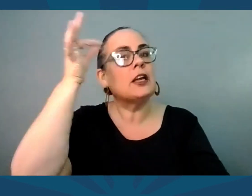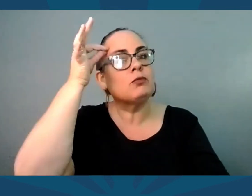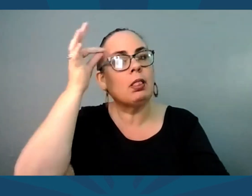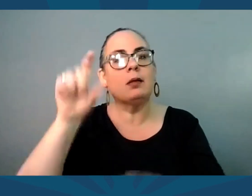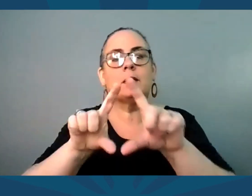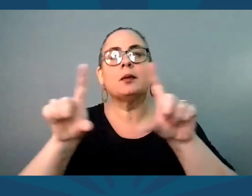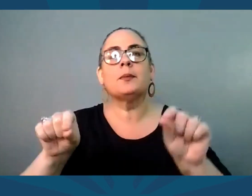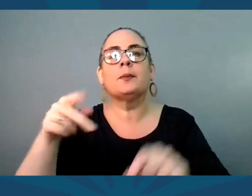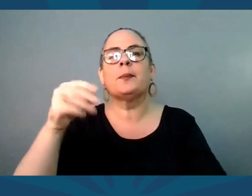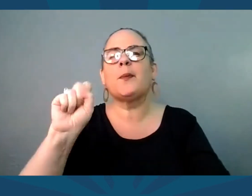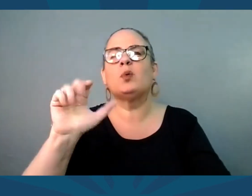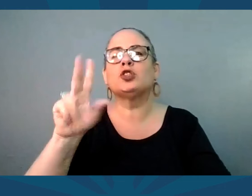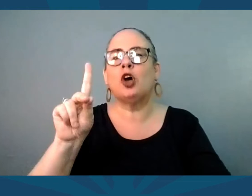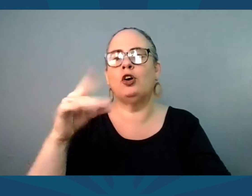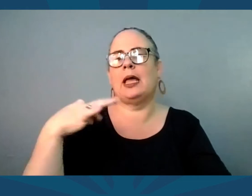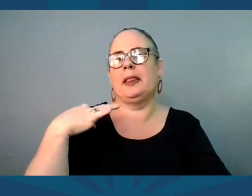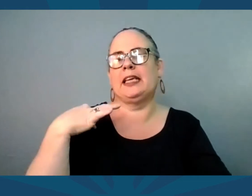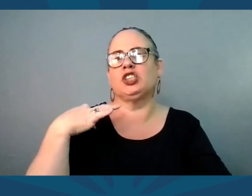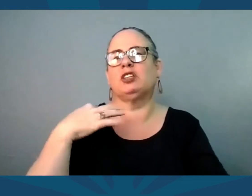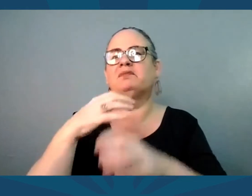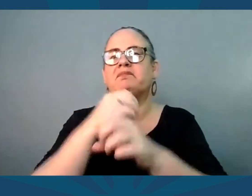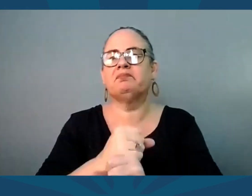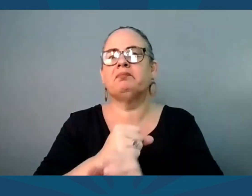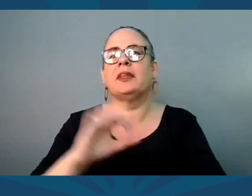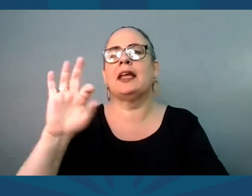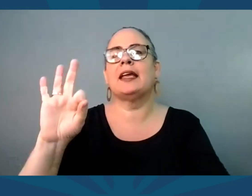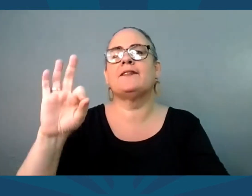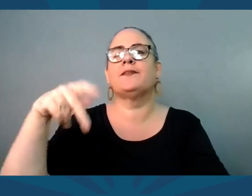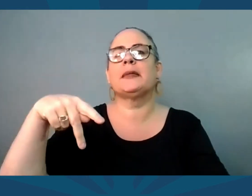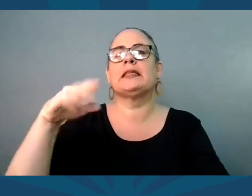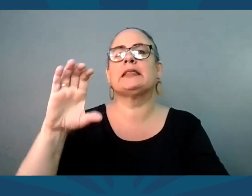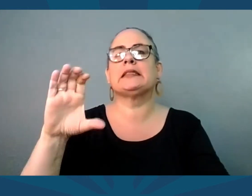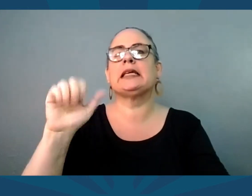Number 2, Federal Postcard Application,